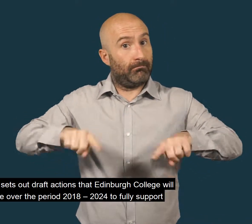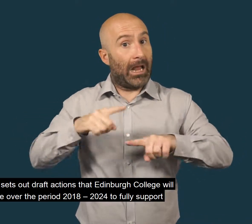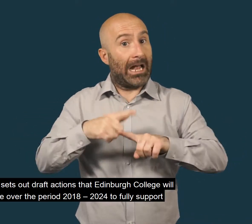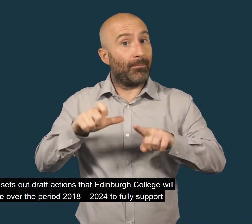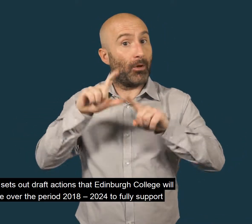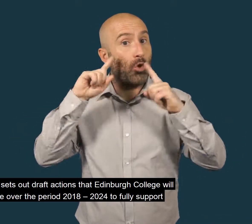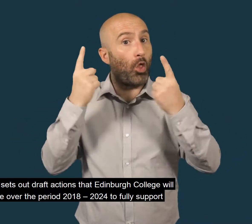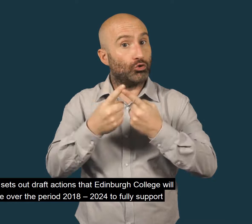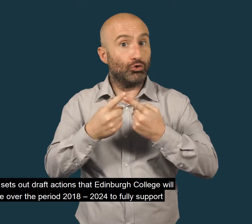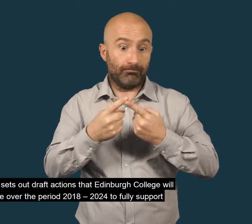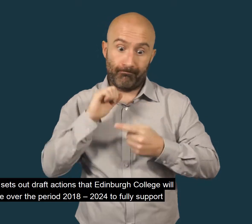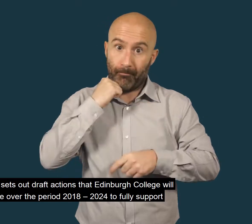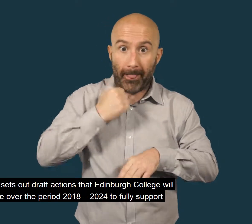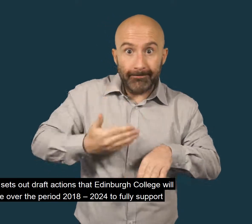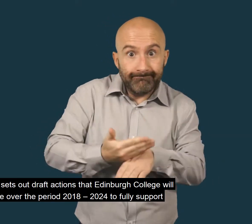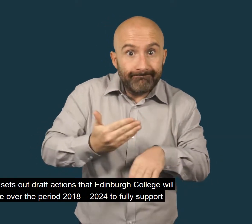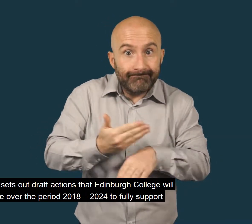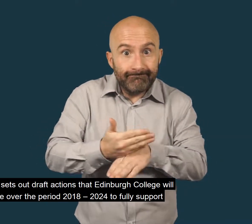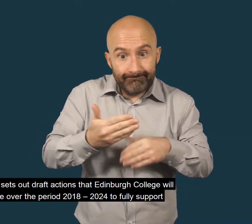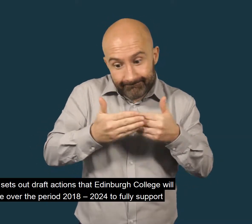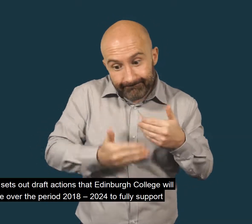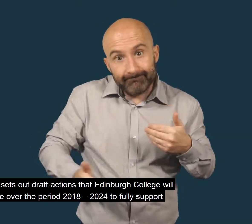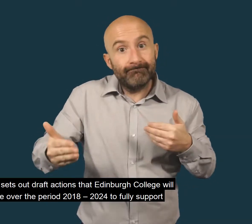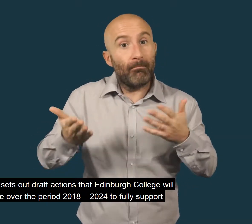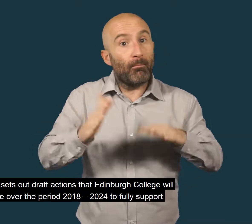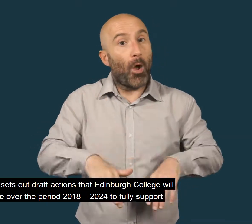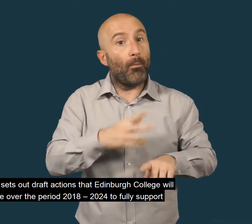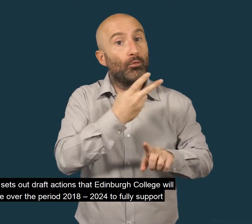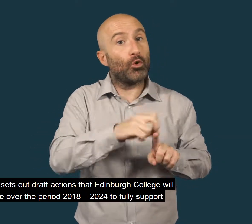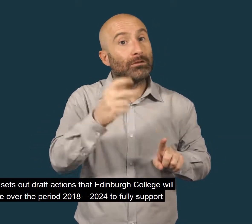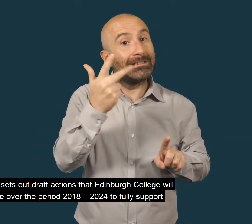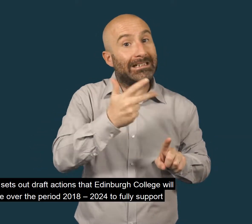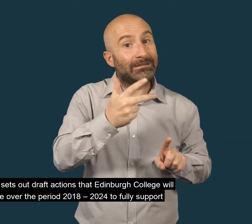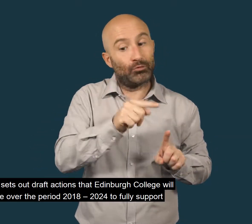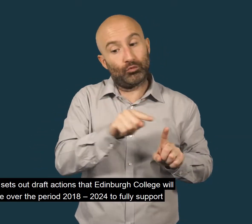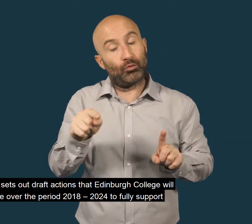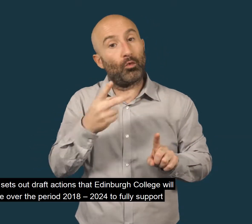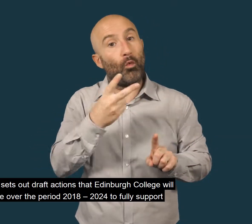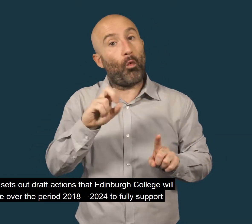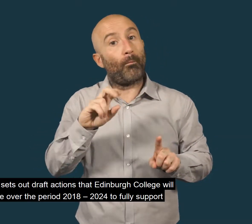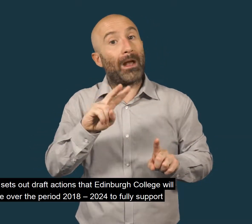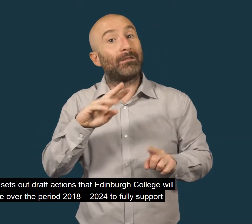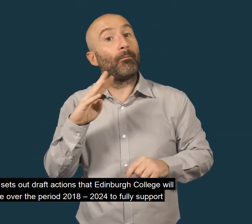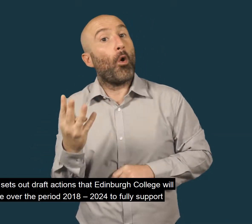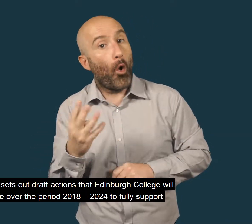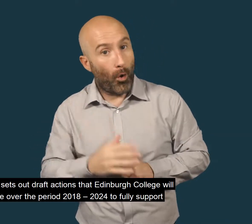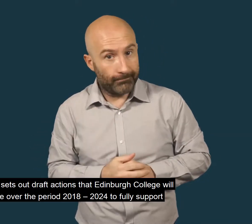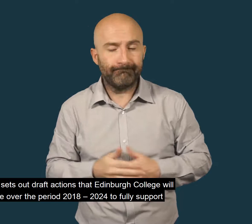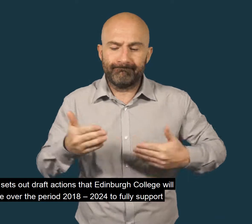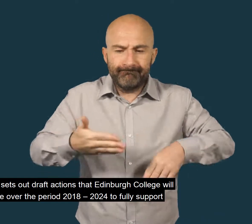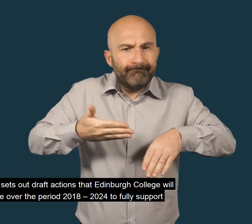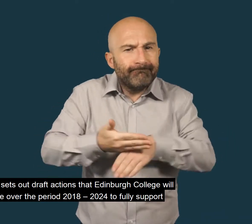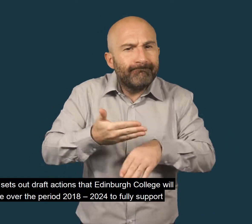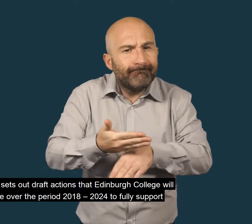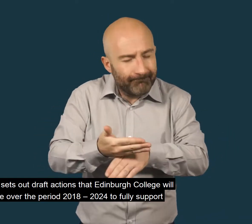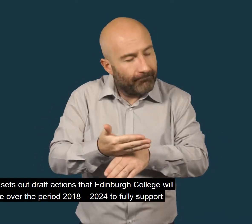-2024 to fully support BSL users during their time studying on campus